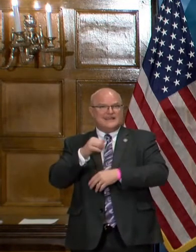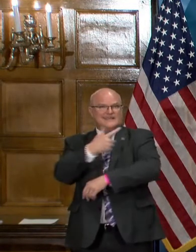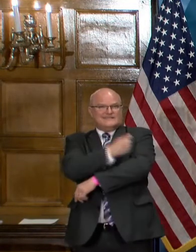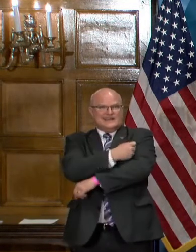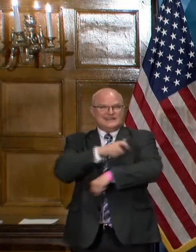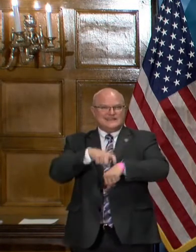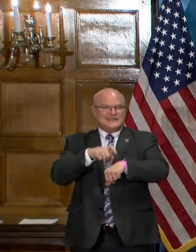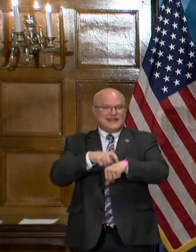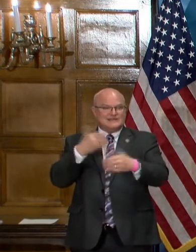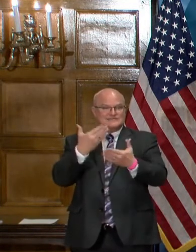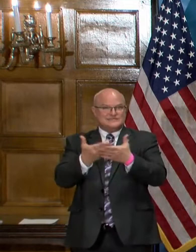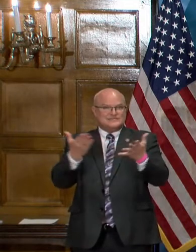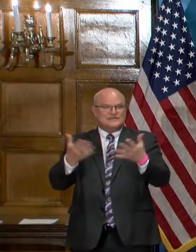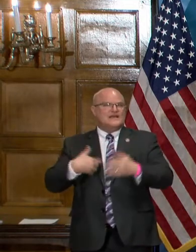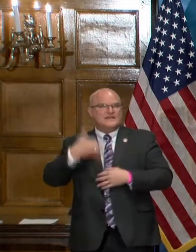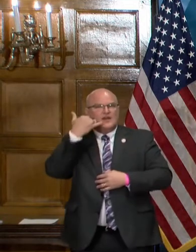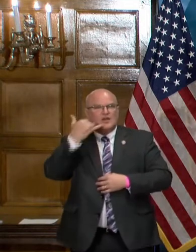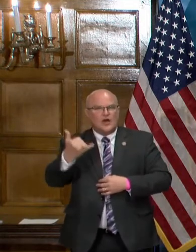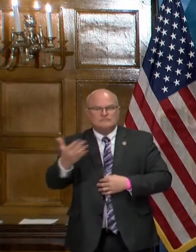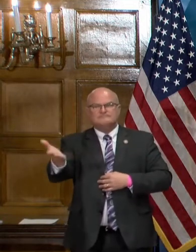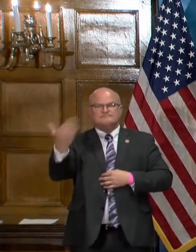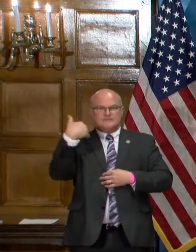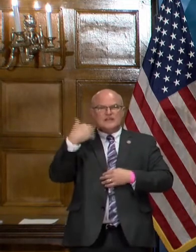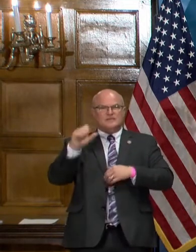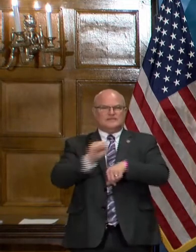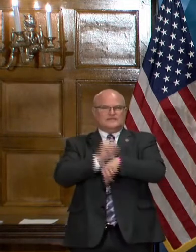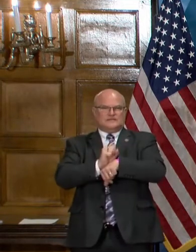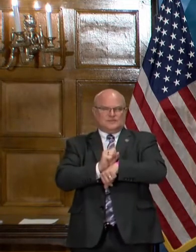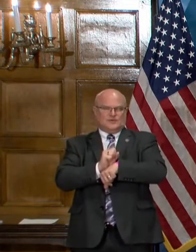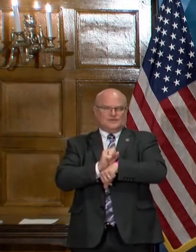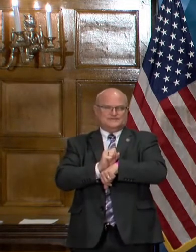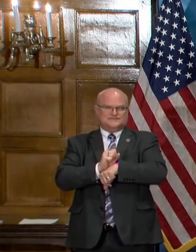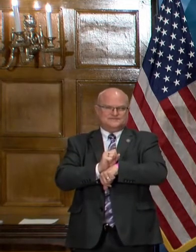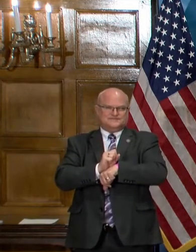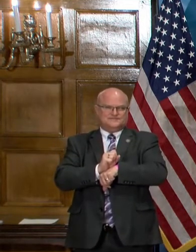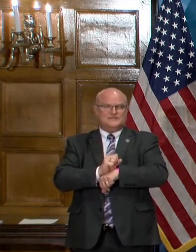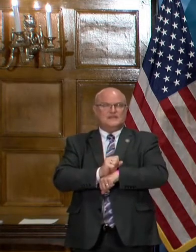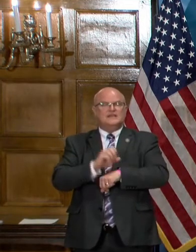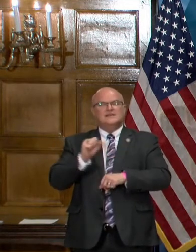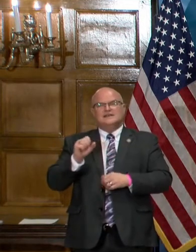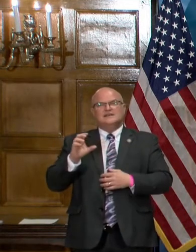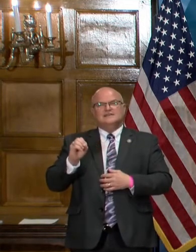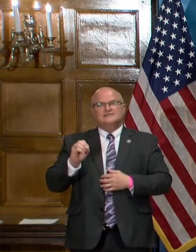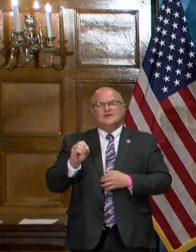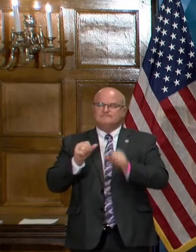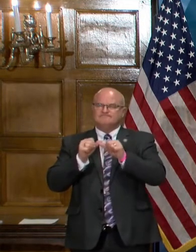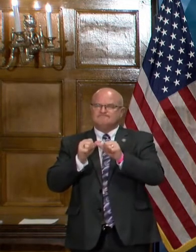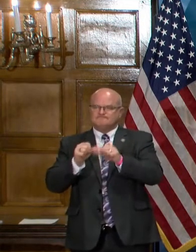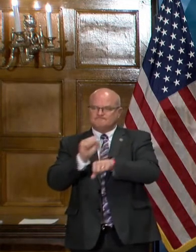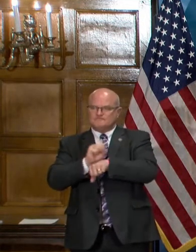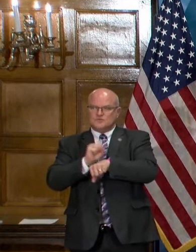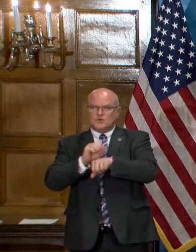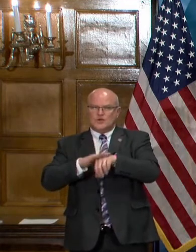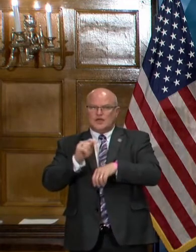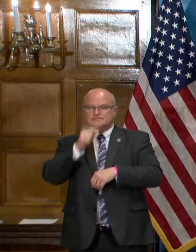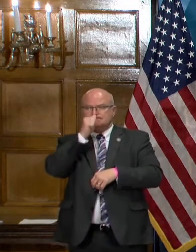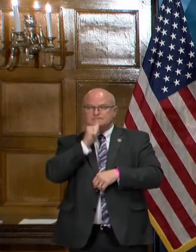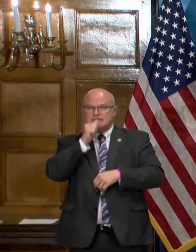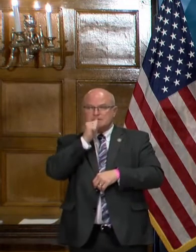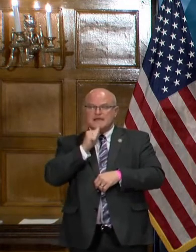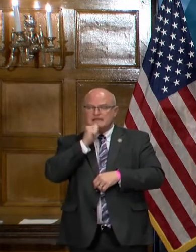time comes there, they'll call you for your appointment for that vaccine. And so continue to work on it, be